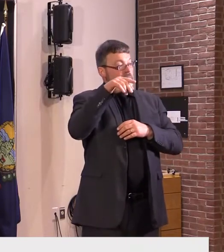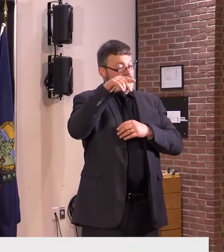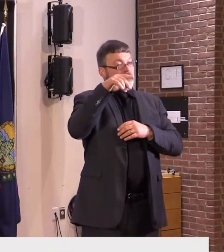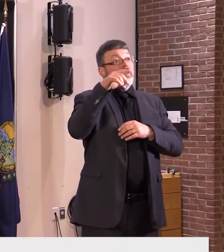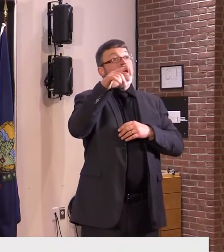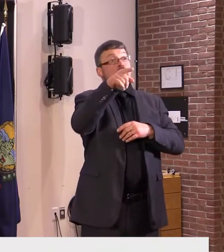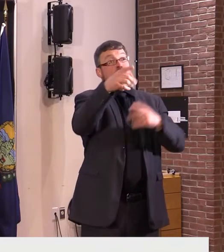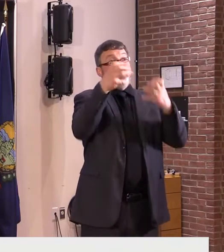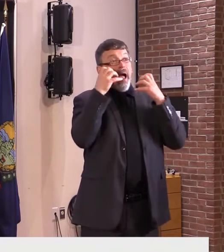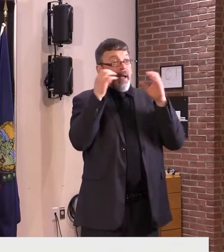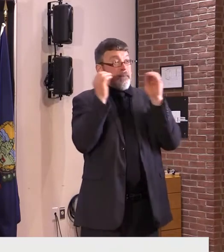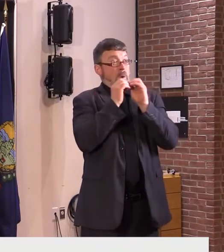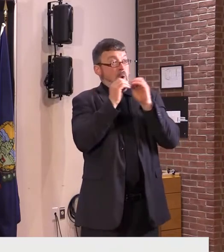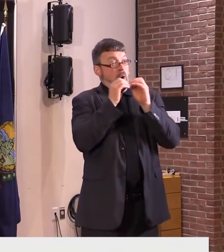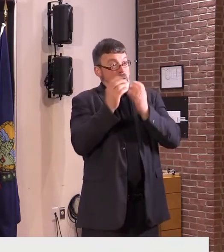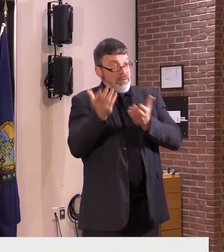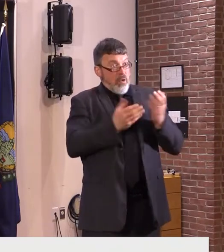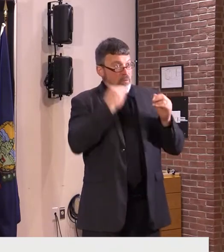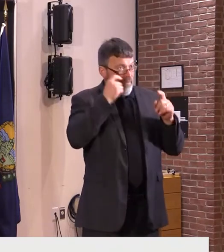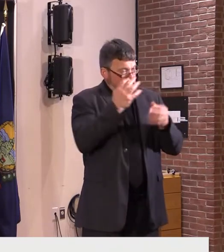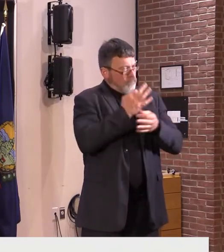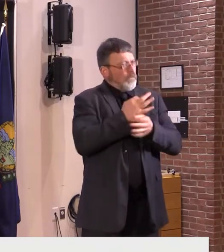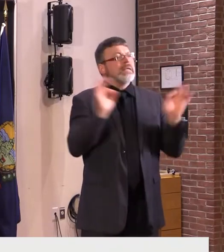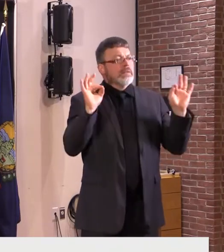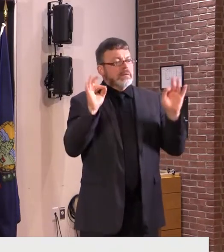June. And for that, you go to